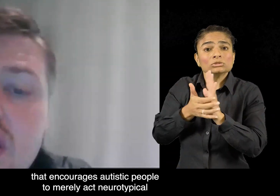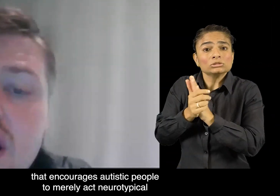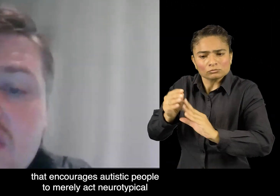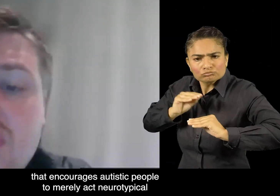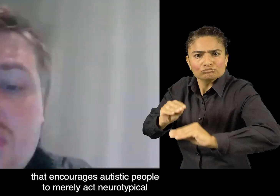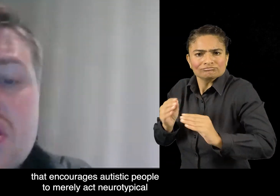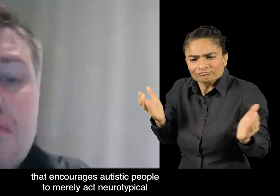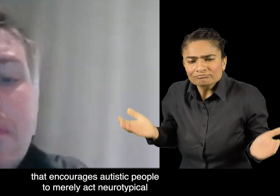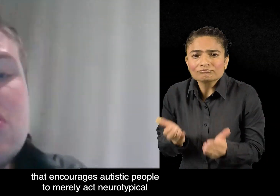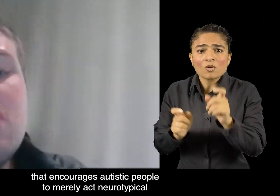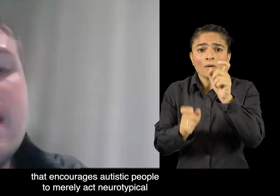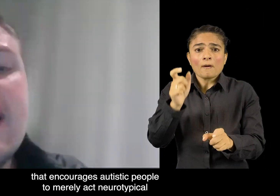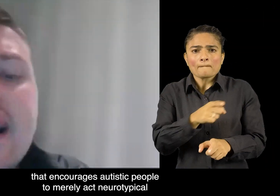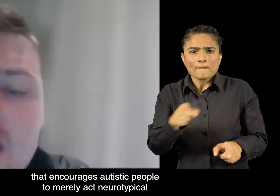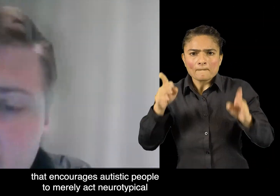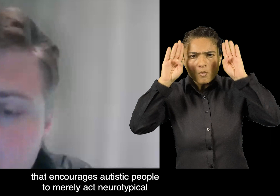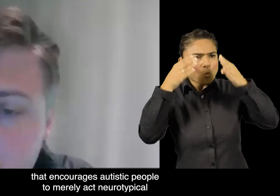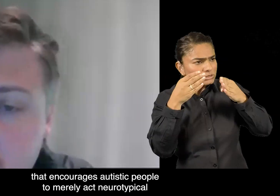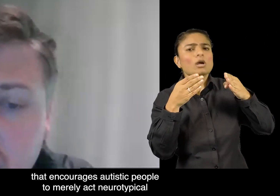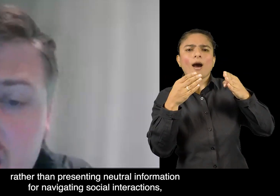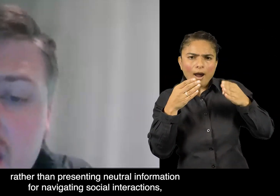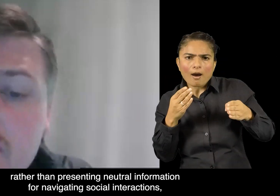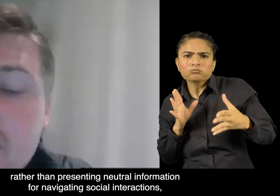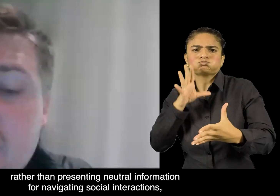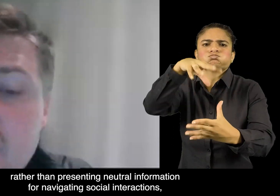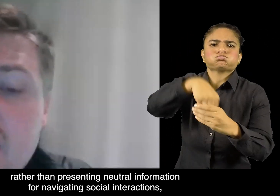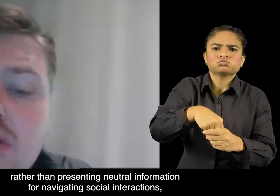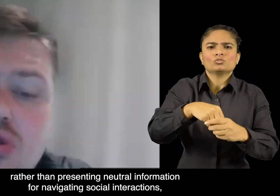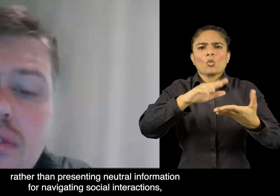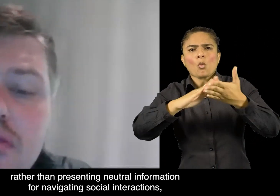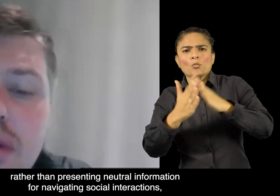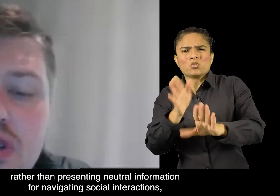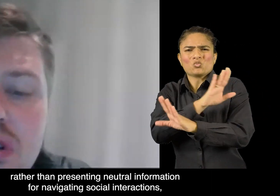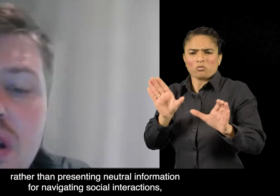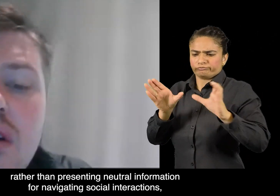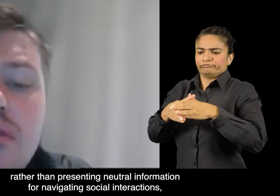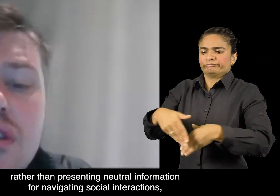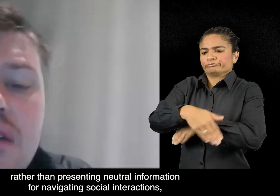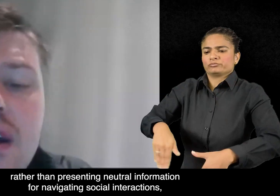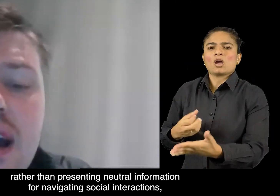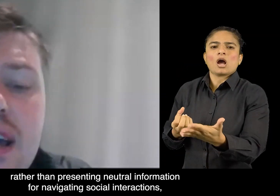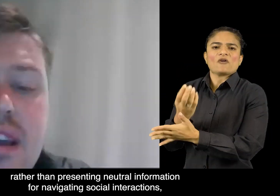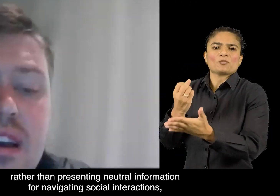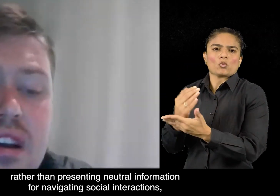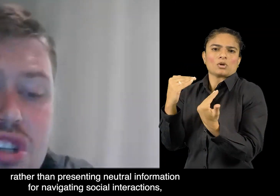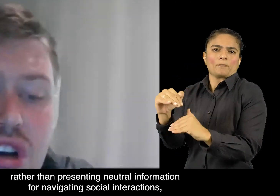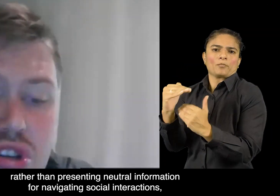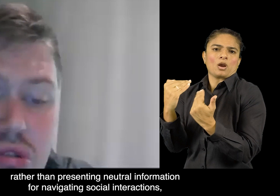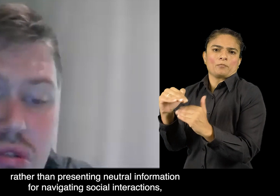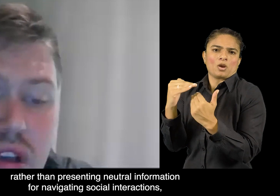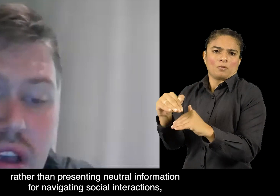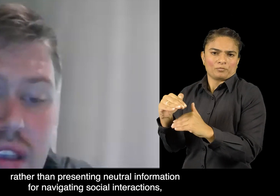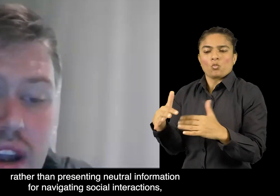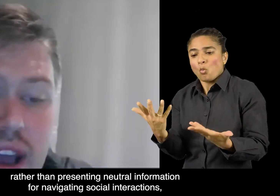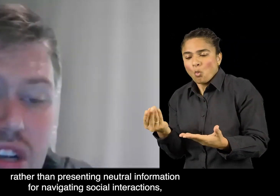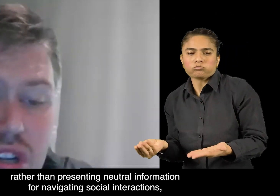training that encourages autistic people to merely act neurotypical rather than presenting neutral information for navigating